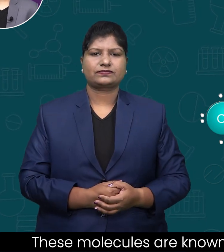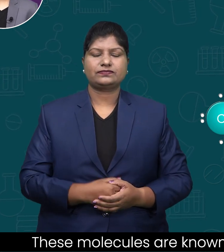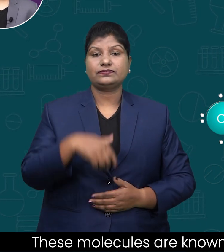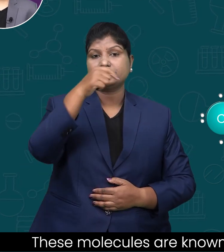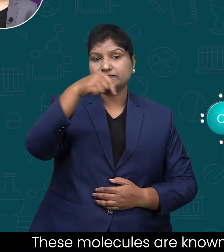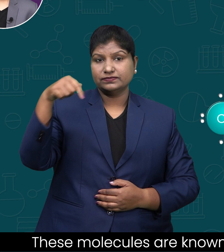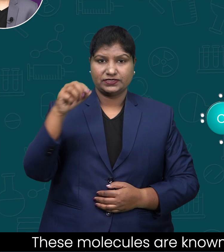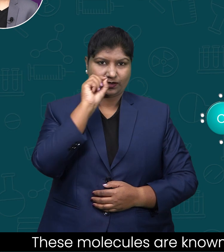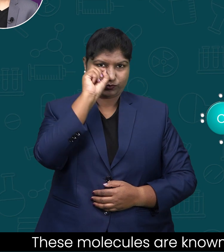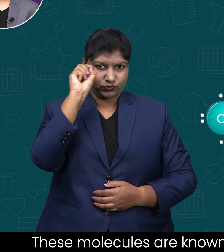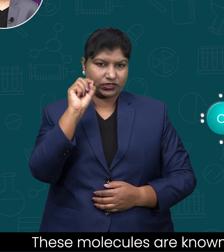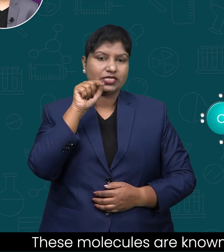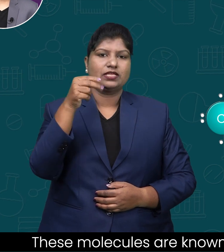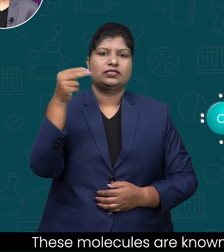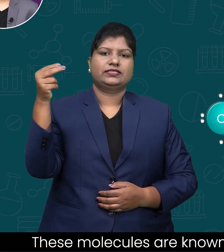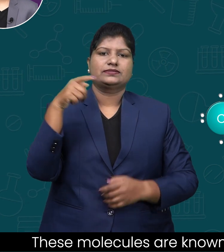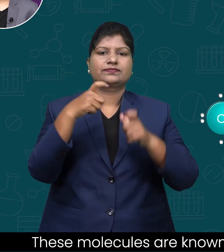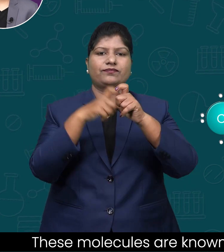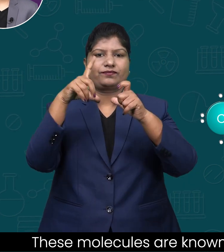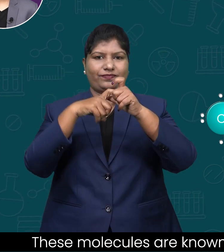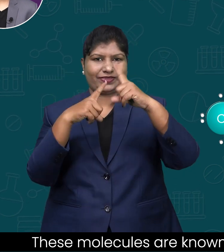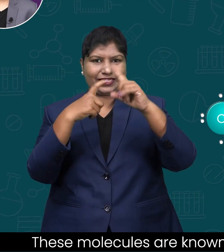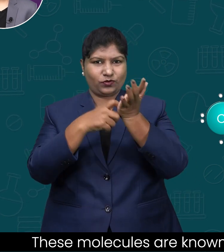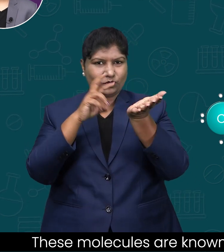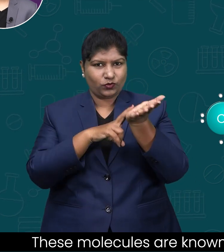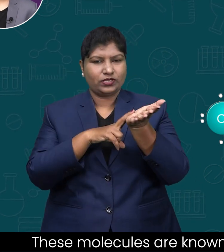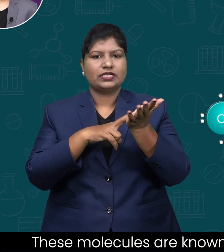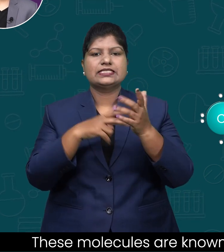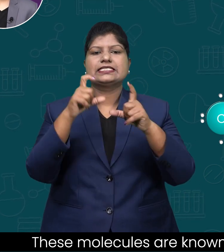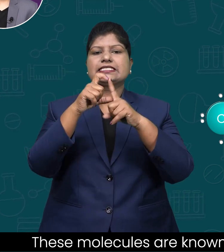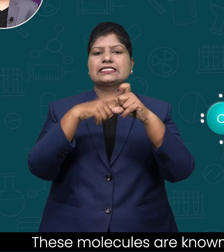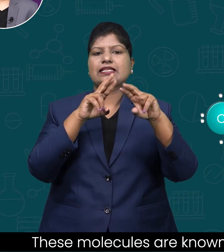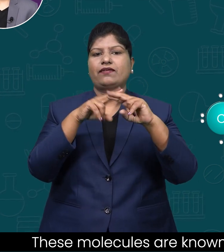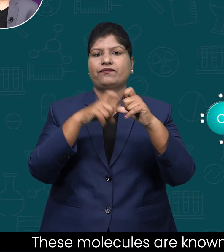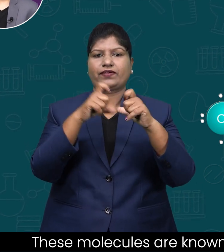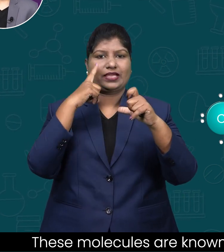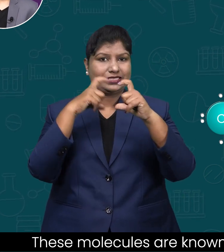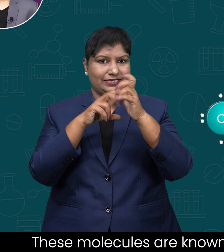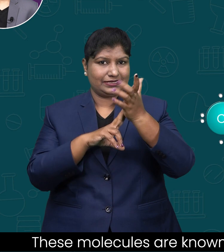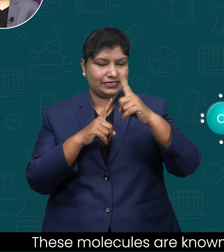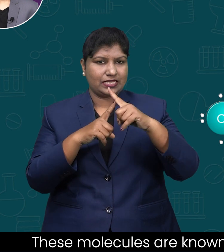These molecules are known as electron deficient molecules.